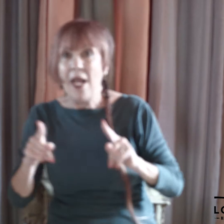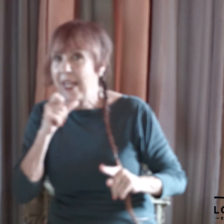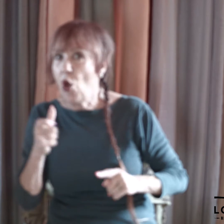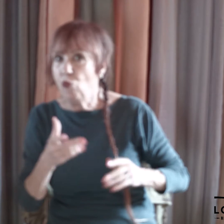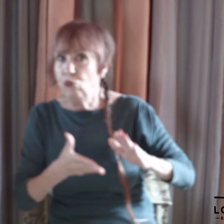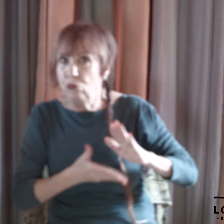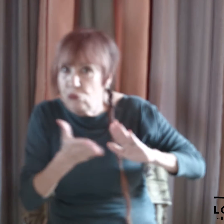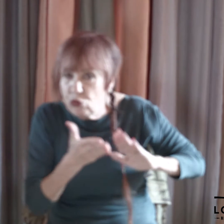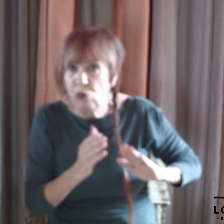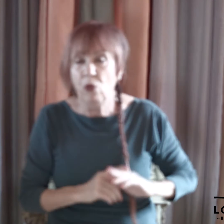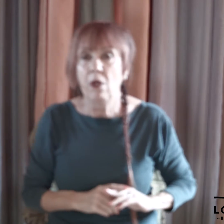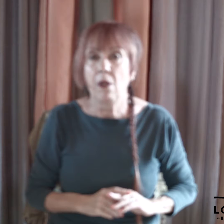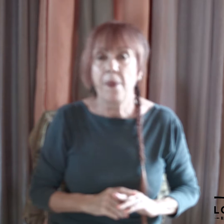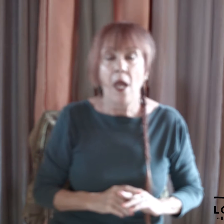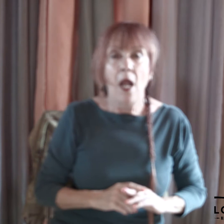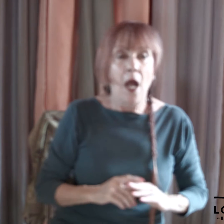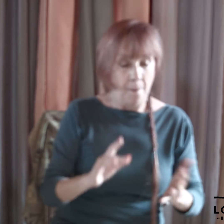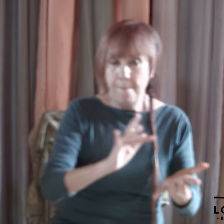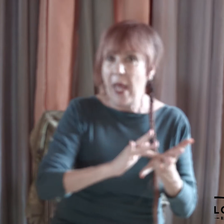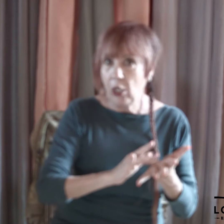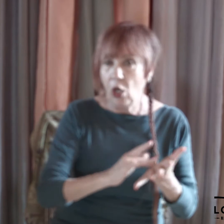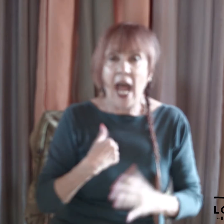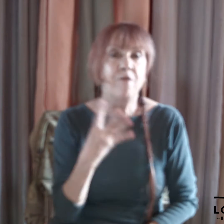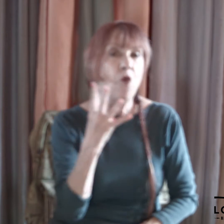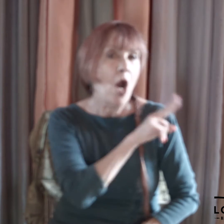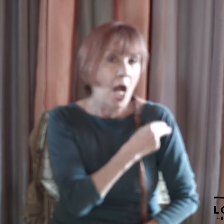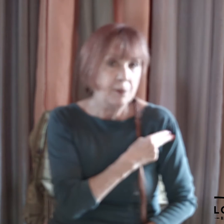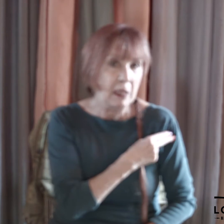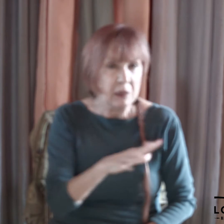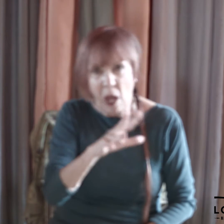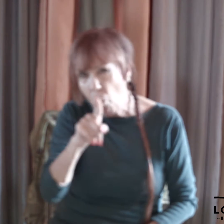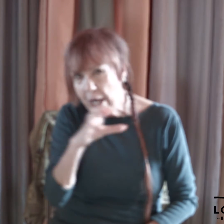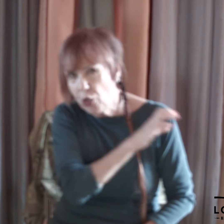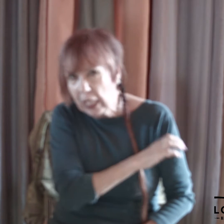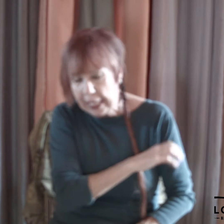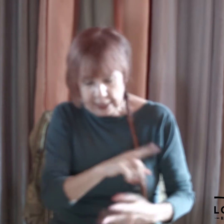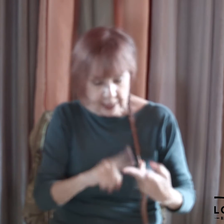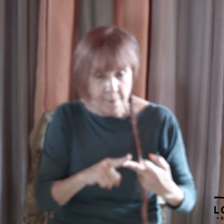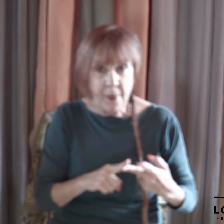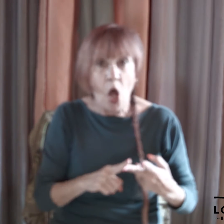Medical work, for instance, we have 4 hospitals and about 100 clinics. All the mental health department